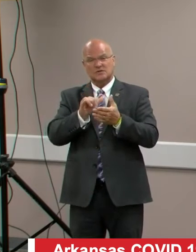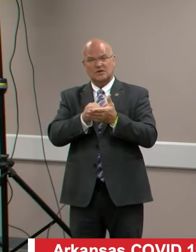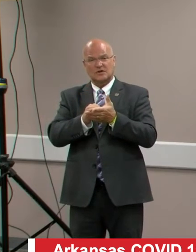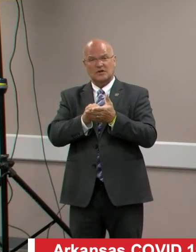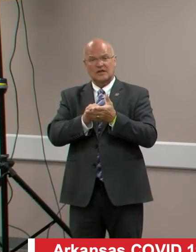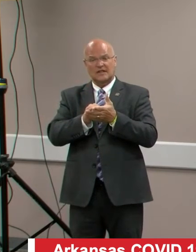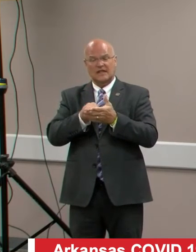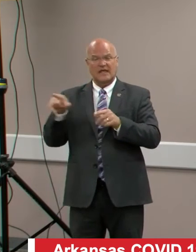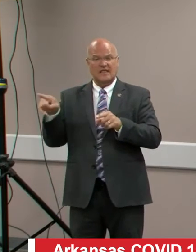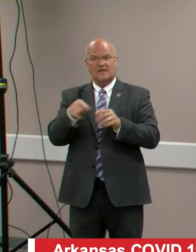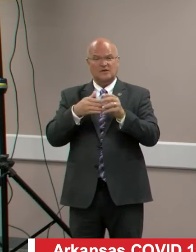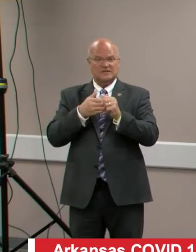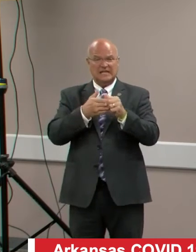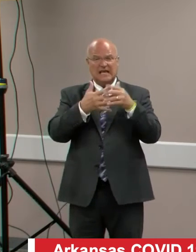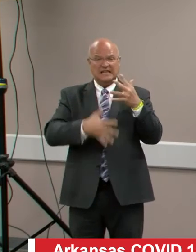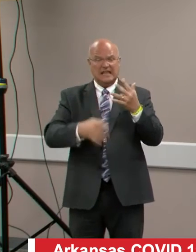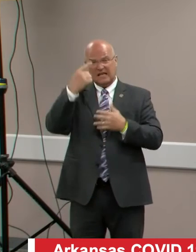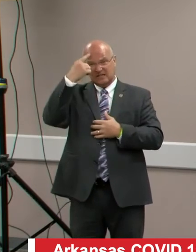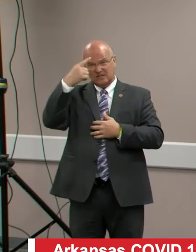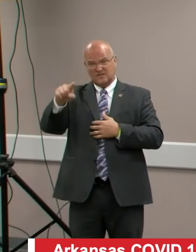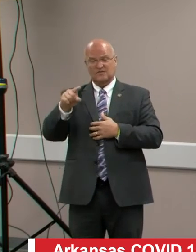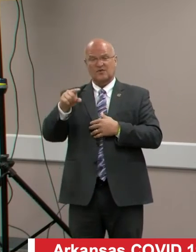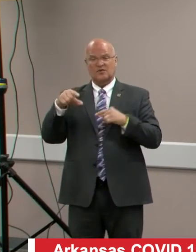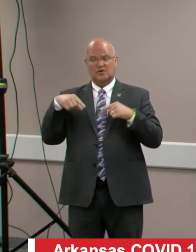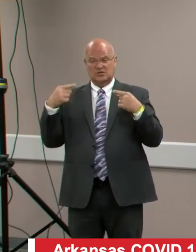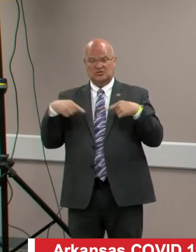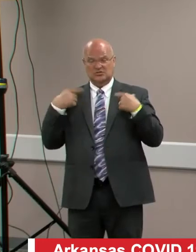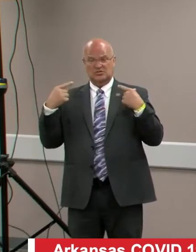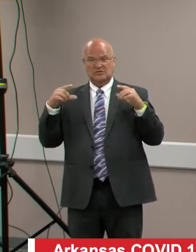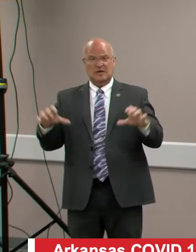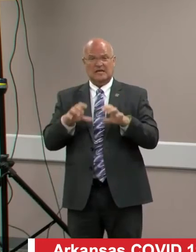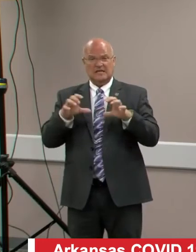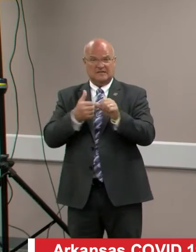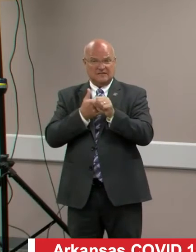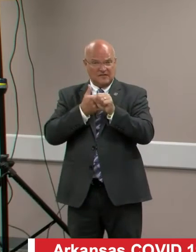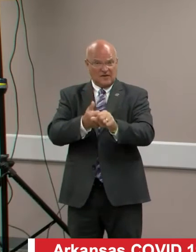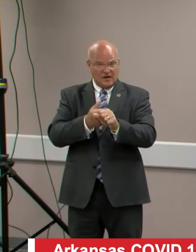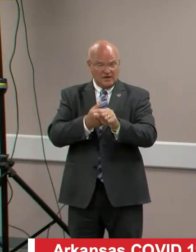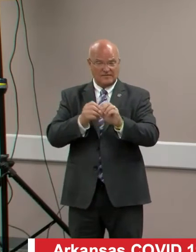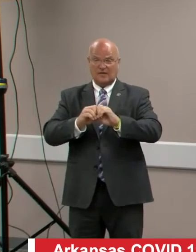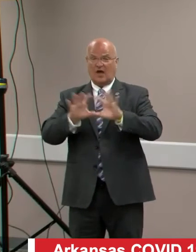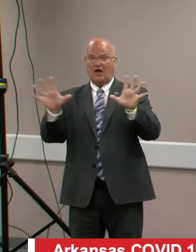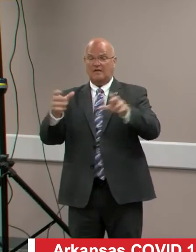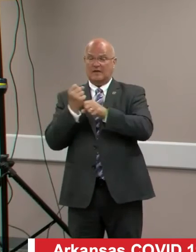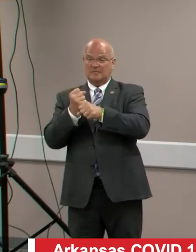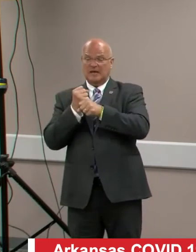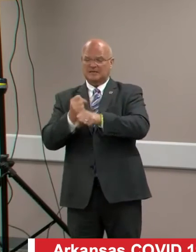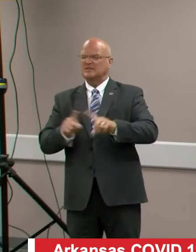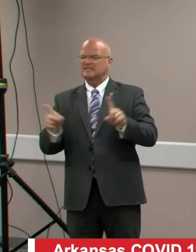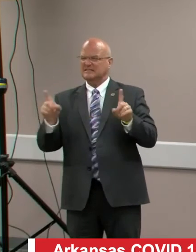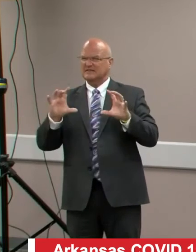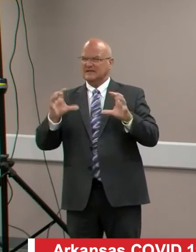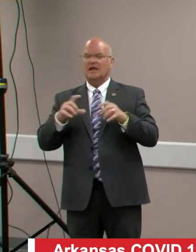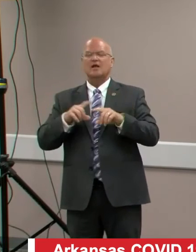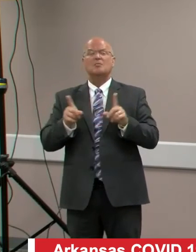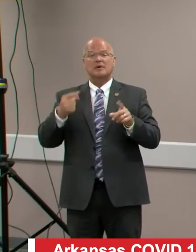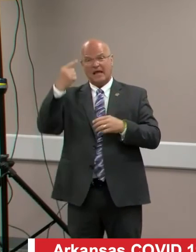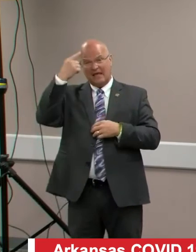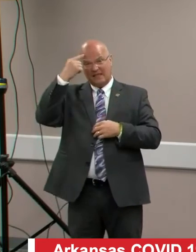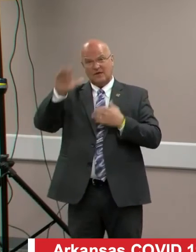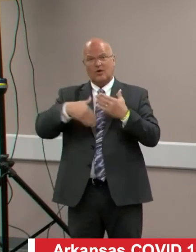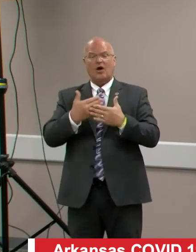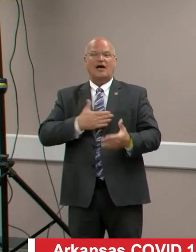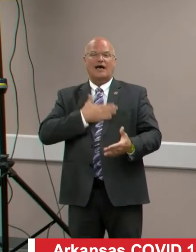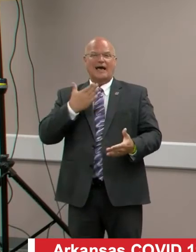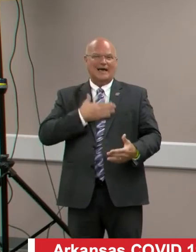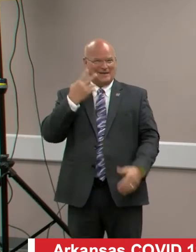that those guidelines for gym activities are followed. Obviously, baseball's in a different category, but I think we're all